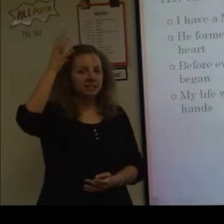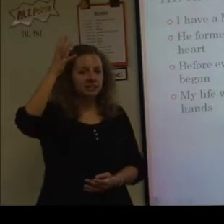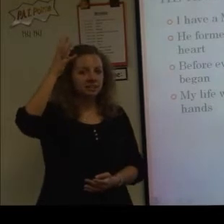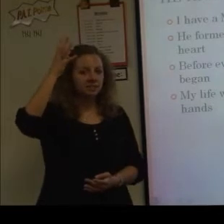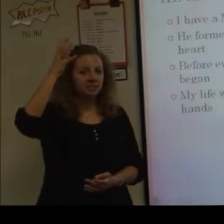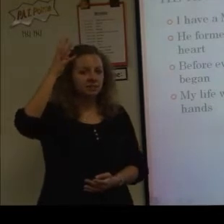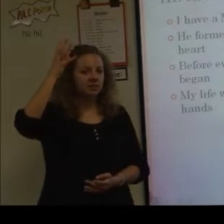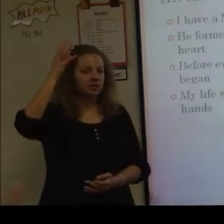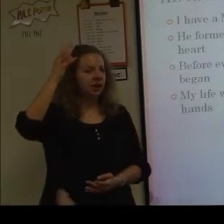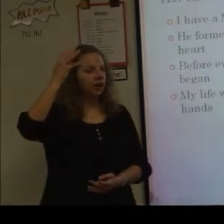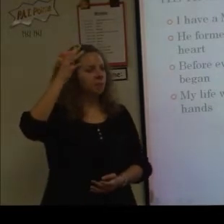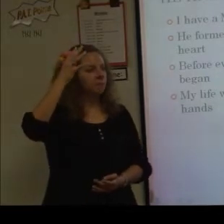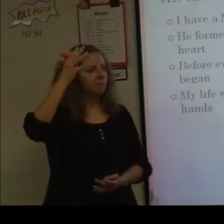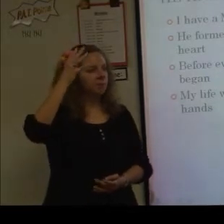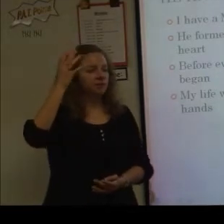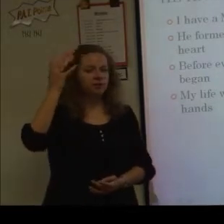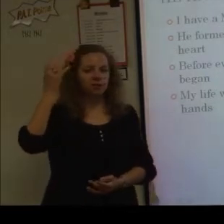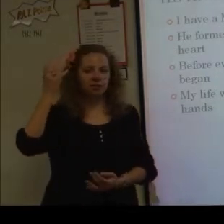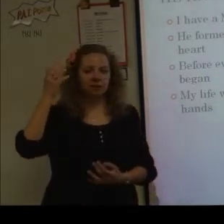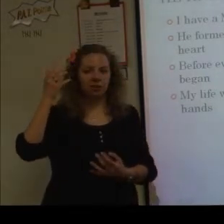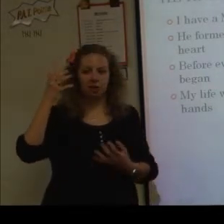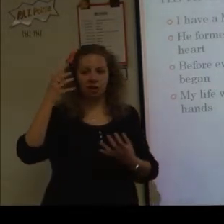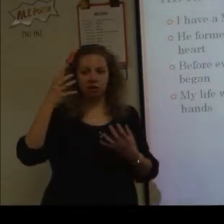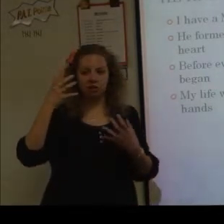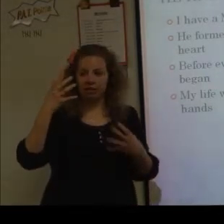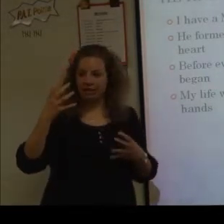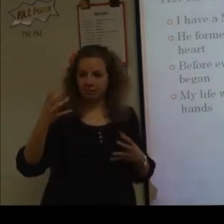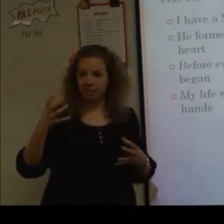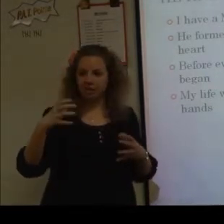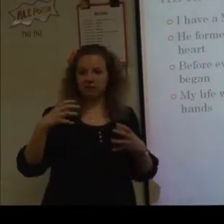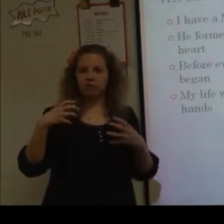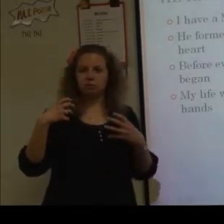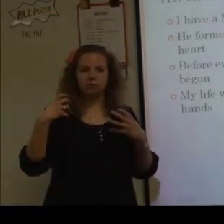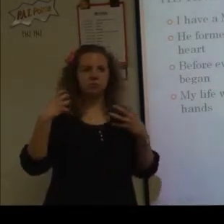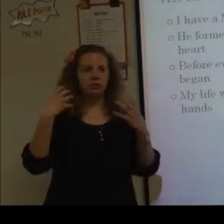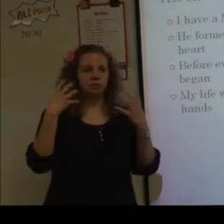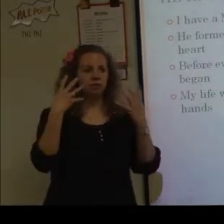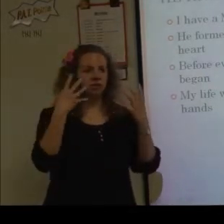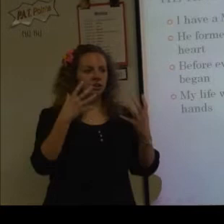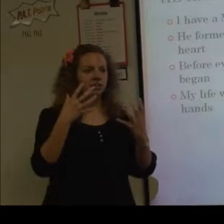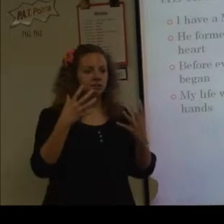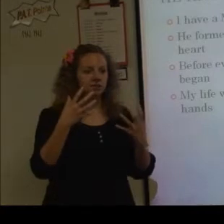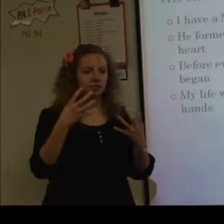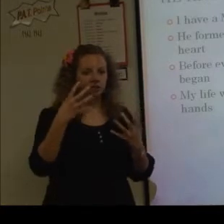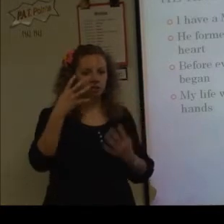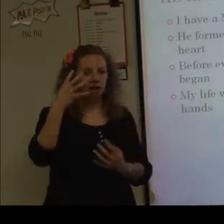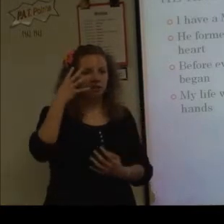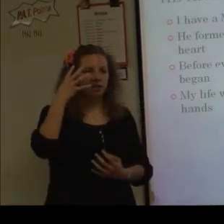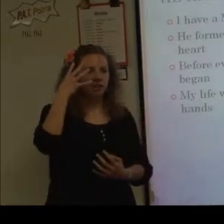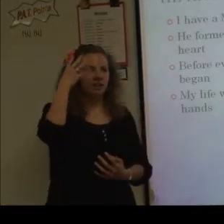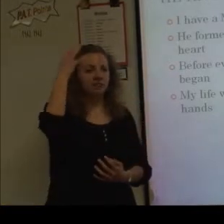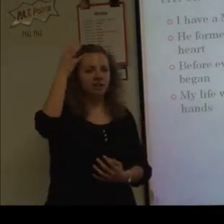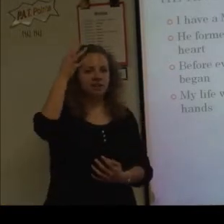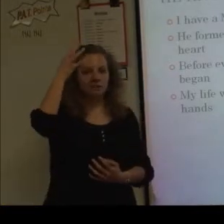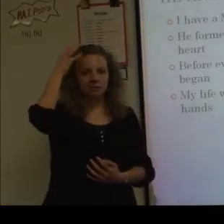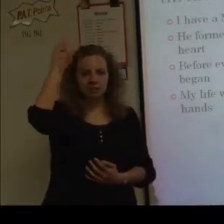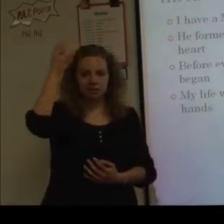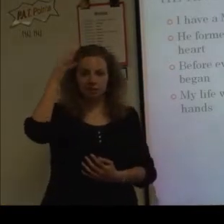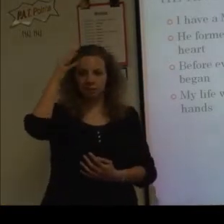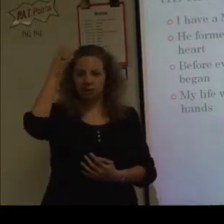invent. But if I was talking about God creating me, it would be more in the concept of like not inventing me like